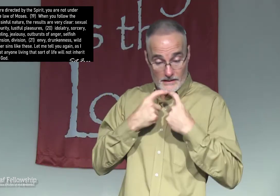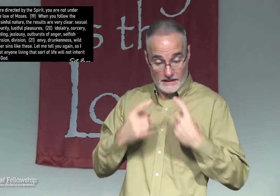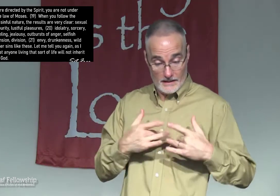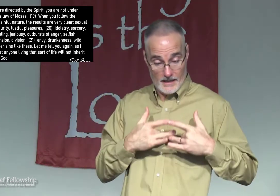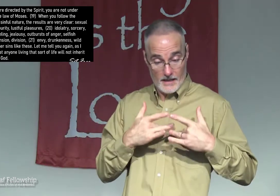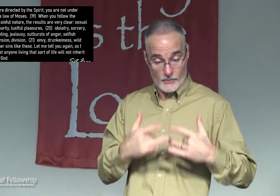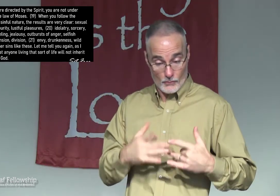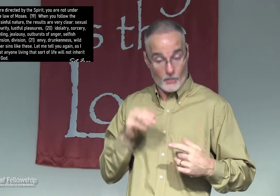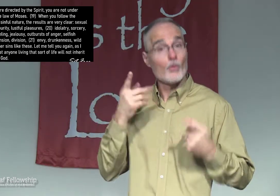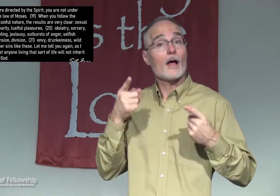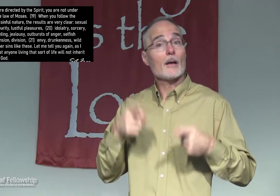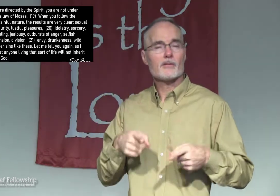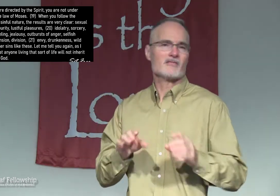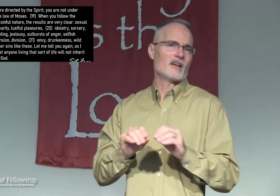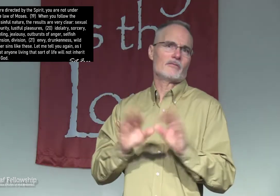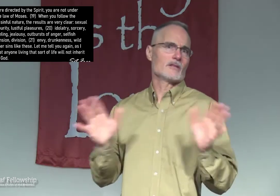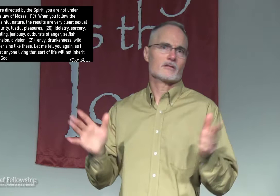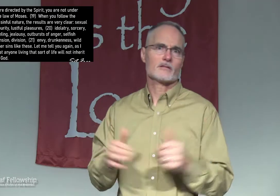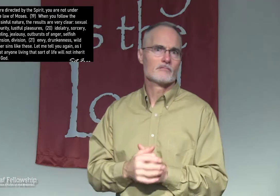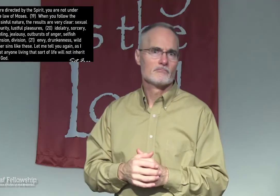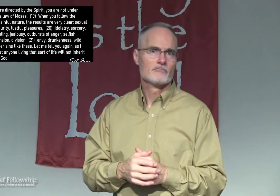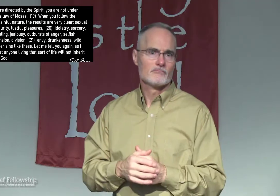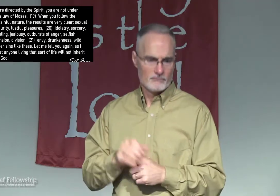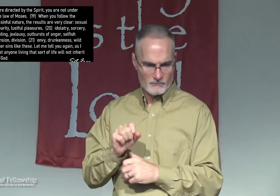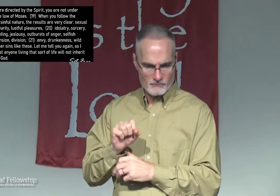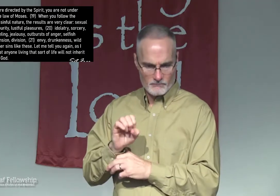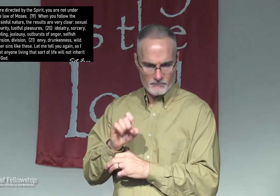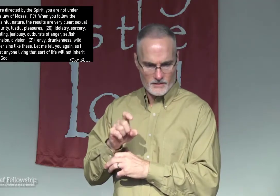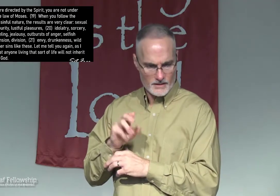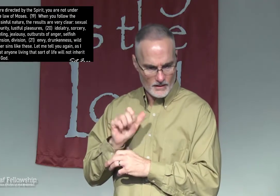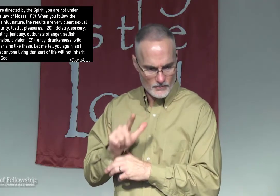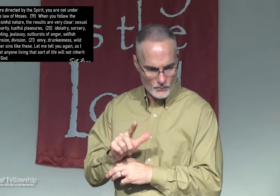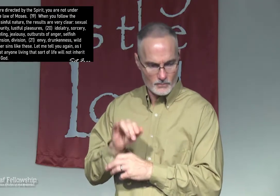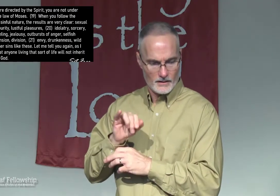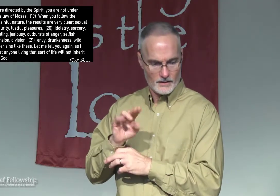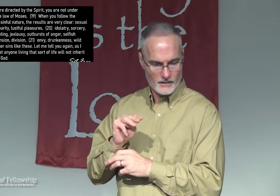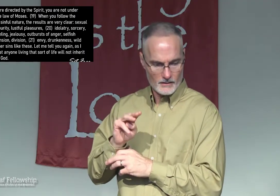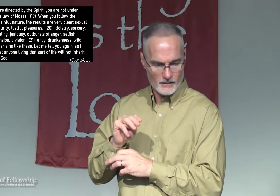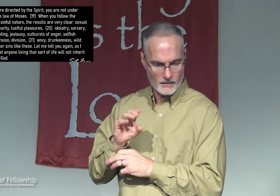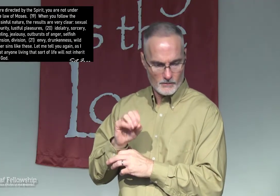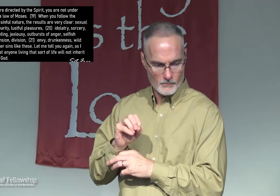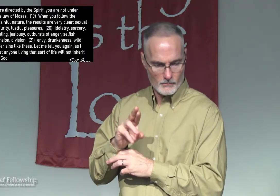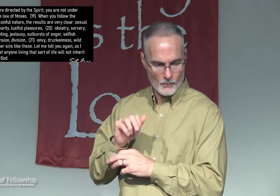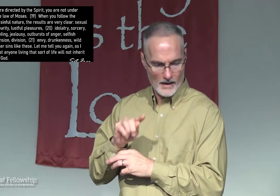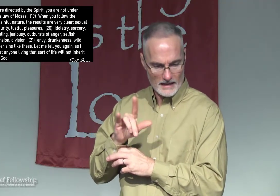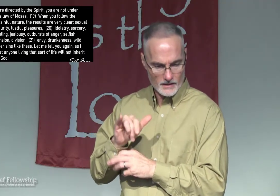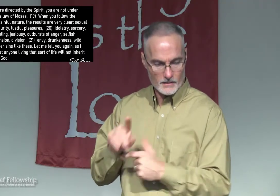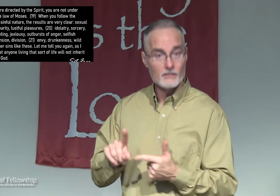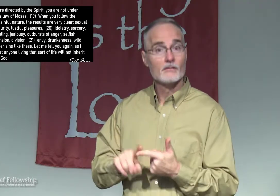When you follow the desires of your sinful nature, the results are clear. Sexual